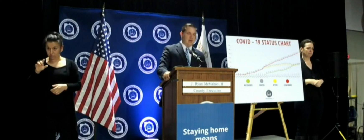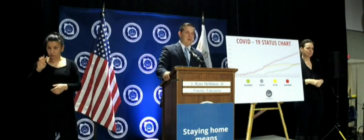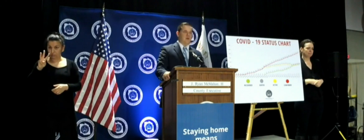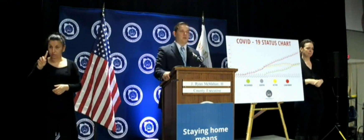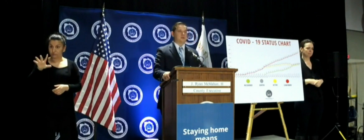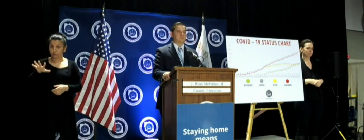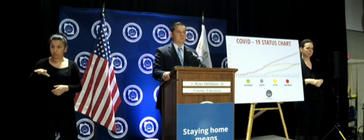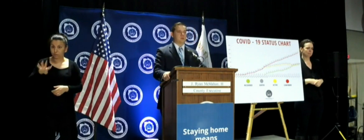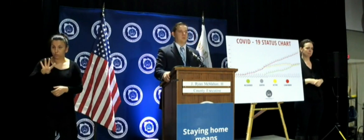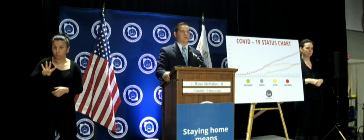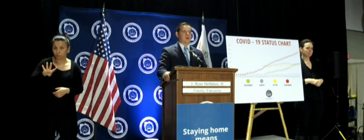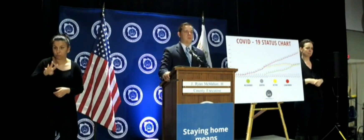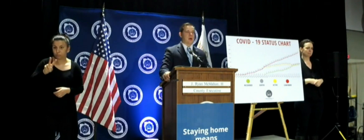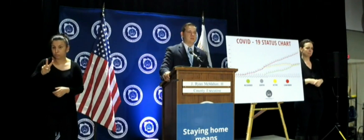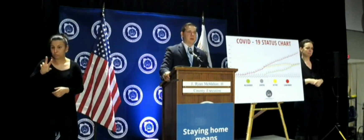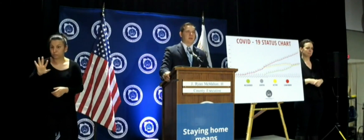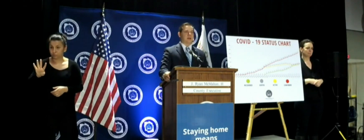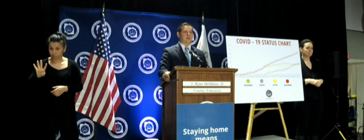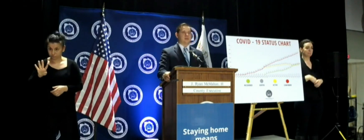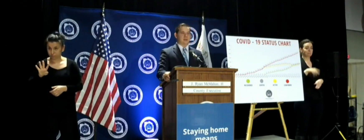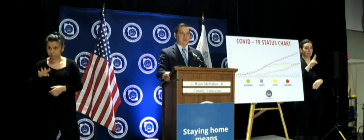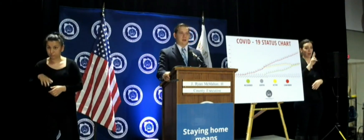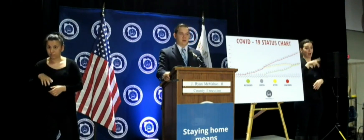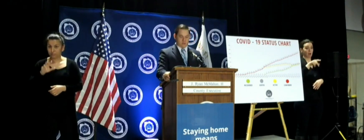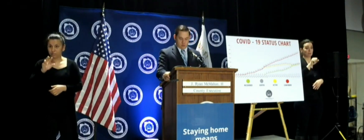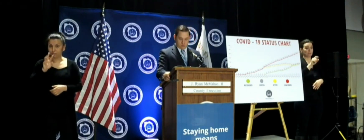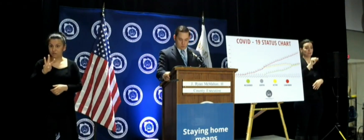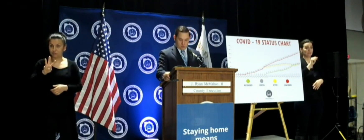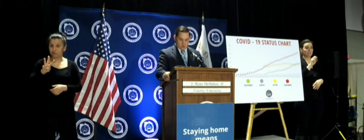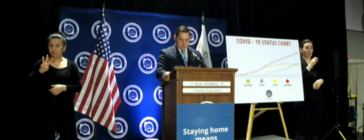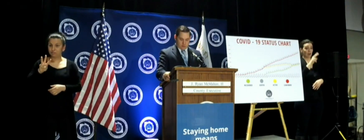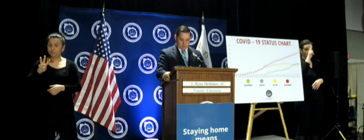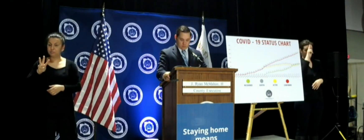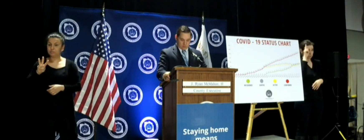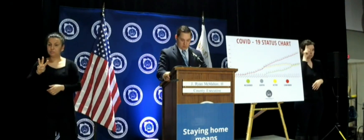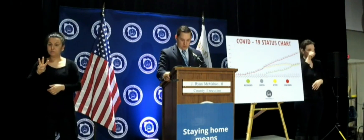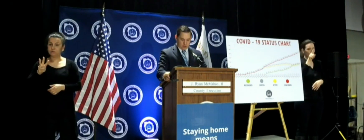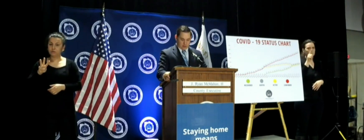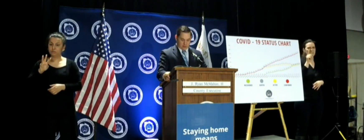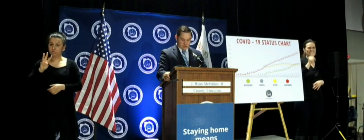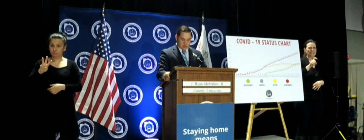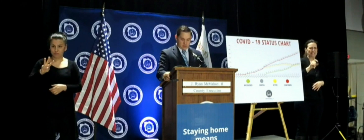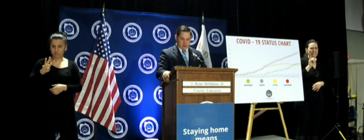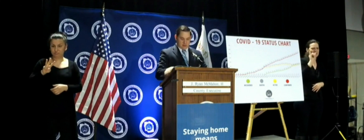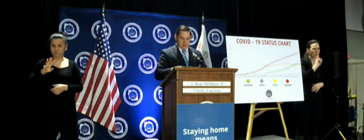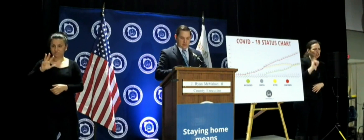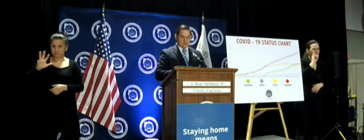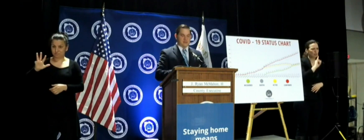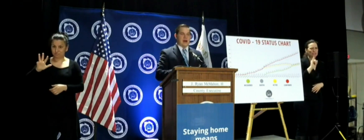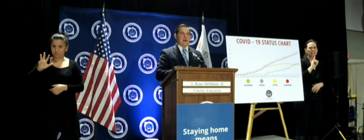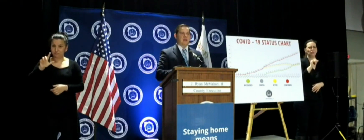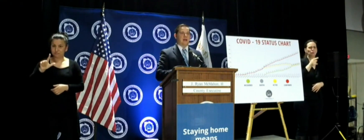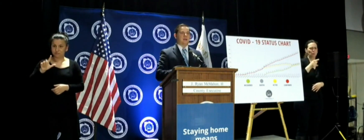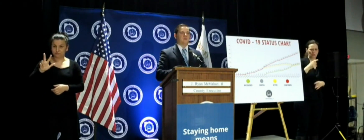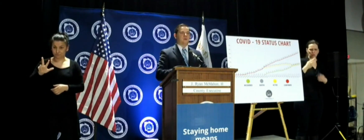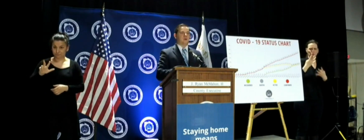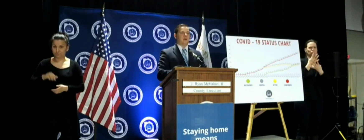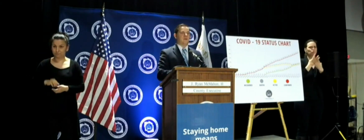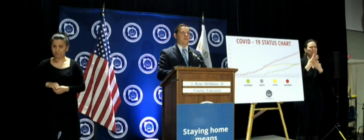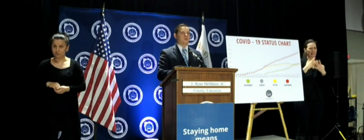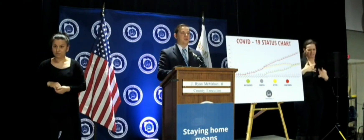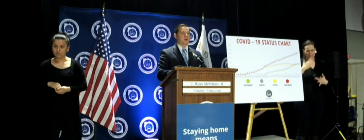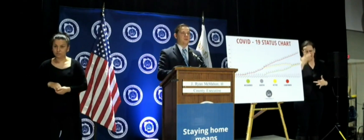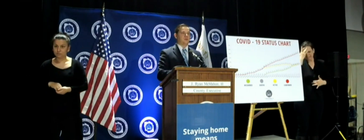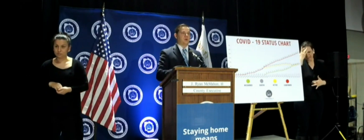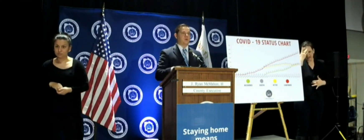315-464-3979. I'll have all these numbers memorized by the end of this. I think I already do, but I'll check each day. This is the hotline. If you don't have